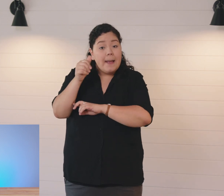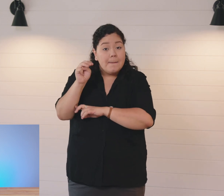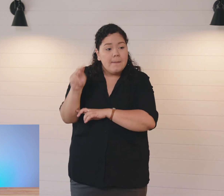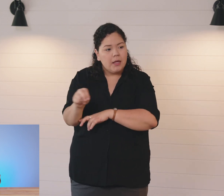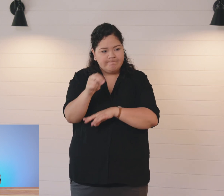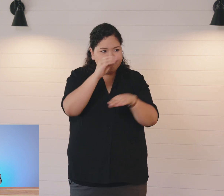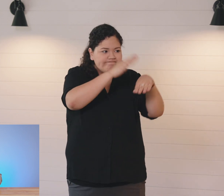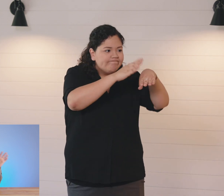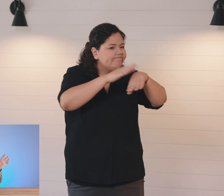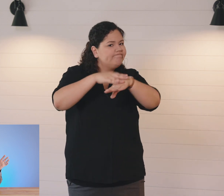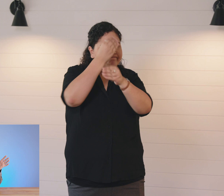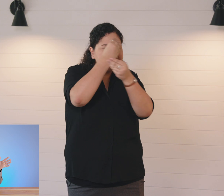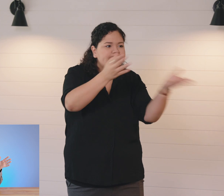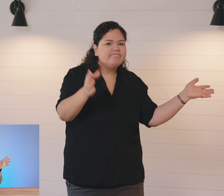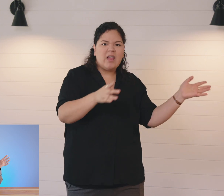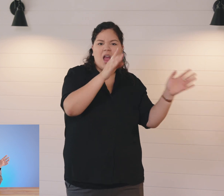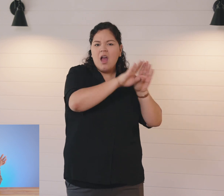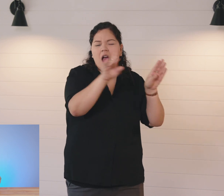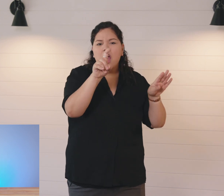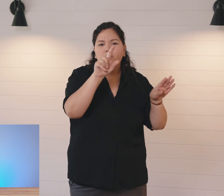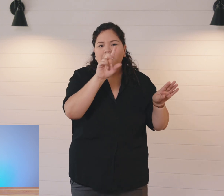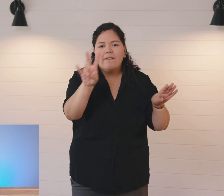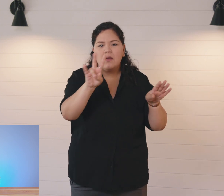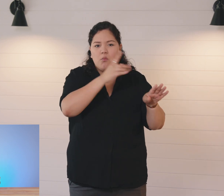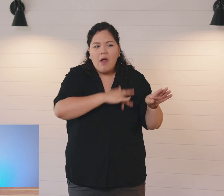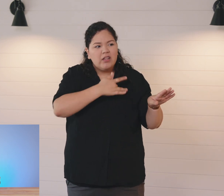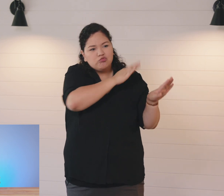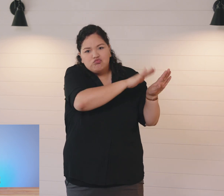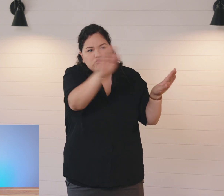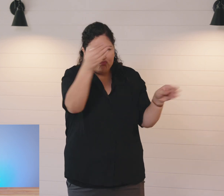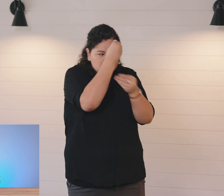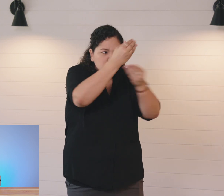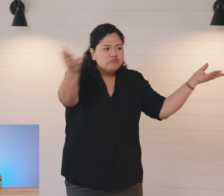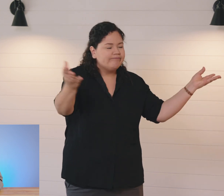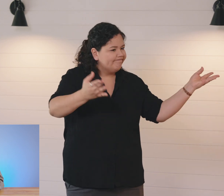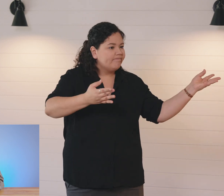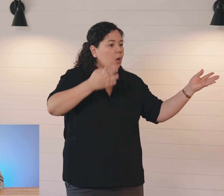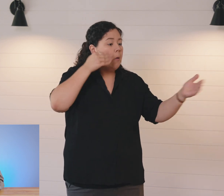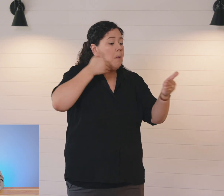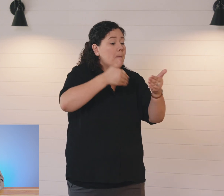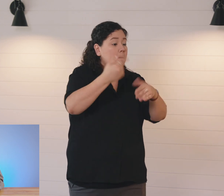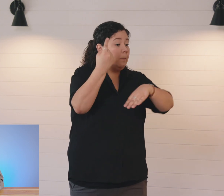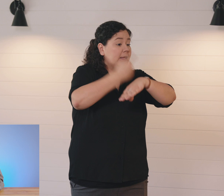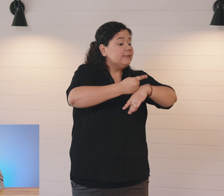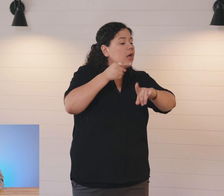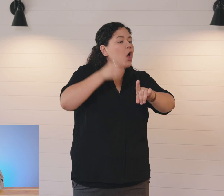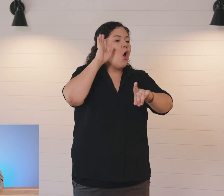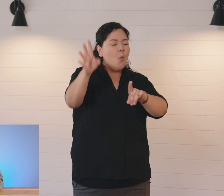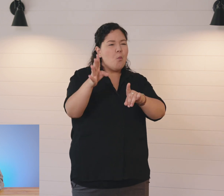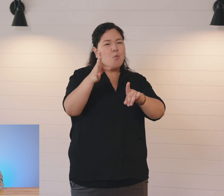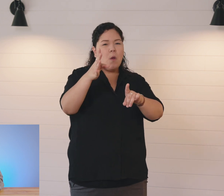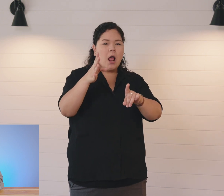a notice to all the 127 provinces of the kingdom and says, on this particular day, everybody gets to go and